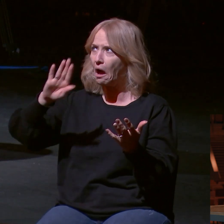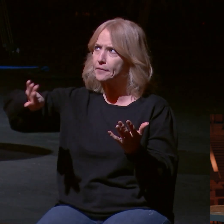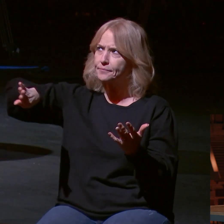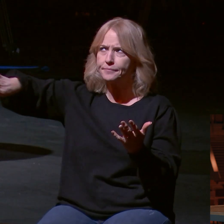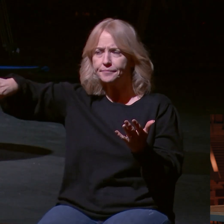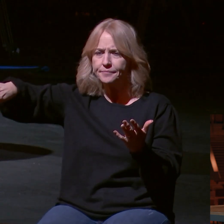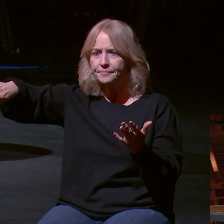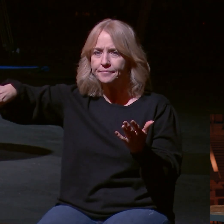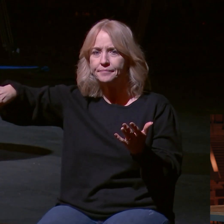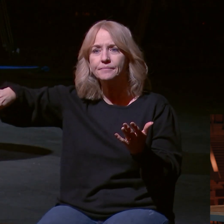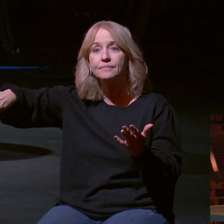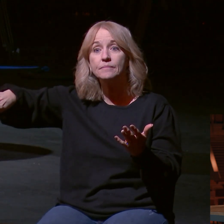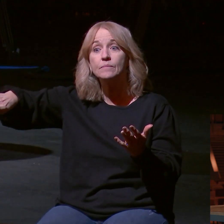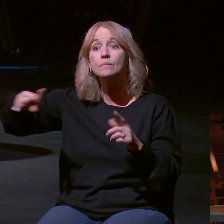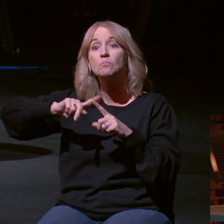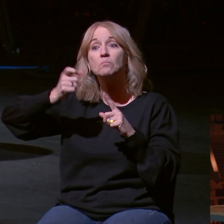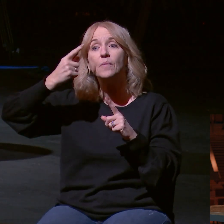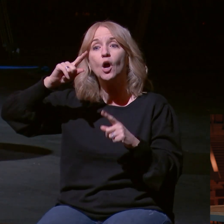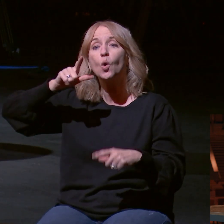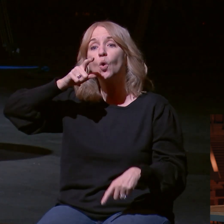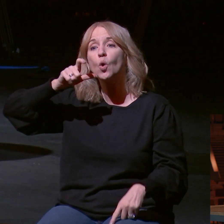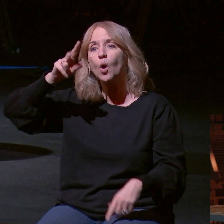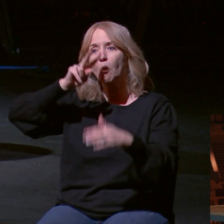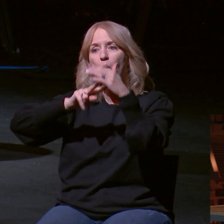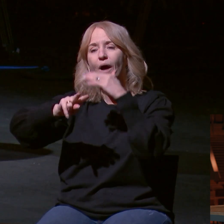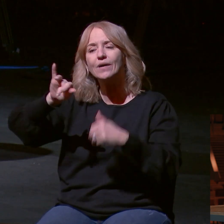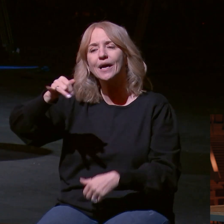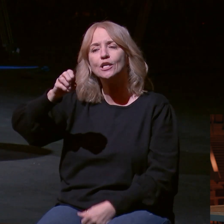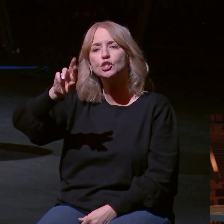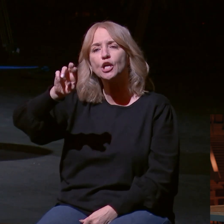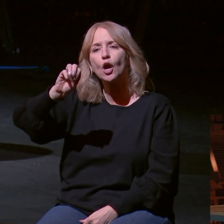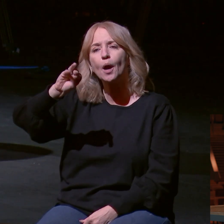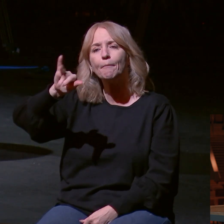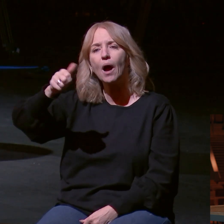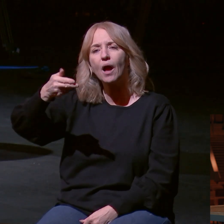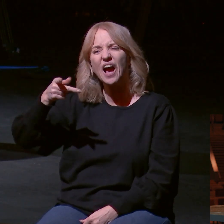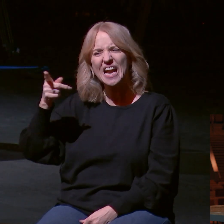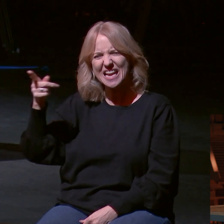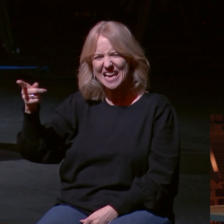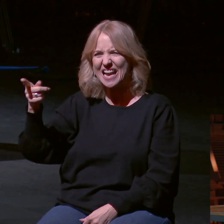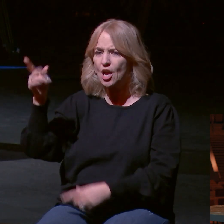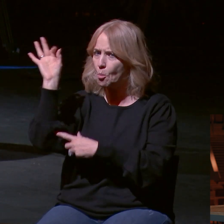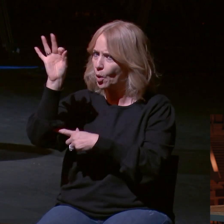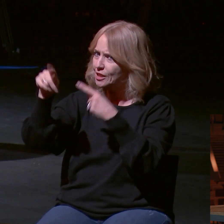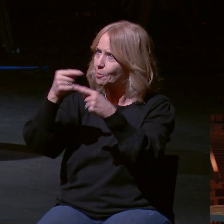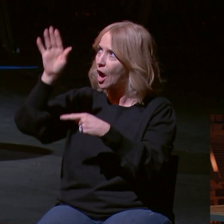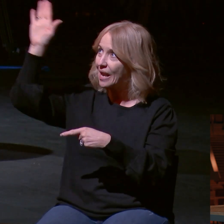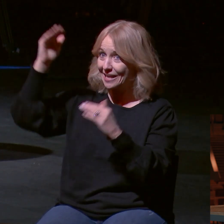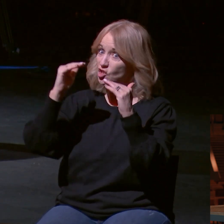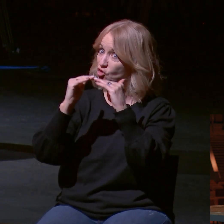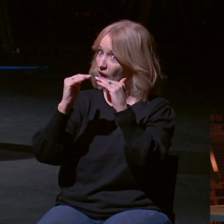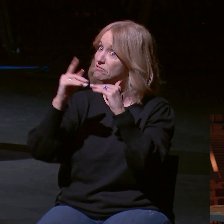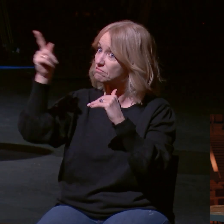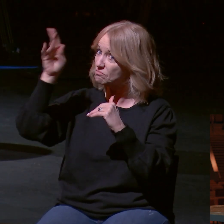the prophet Jeremiah, the messenger of God's justice and grace. He would go on to tell the Israelites that because of